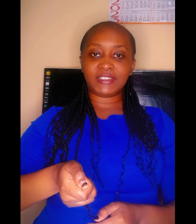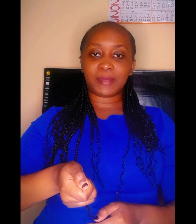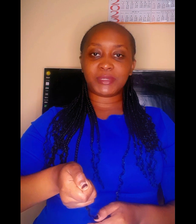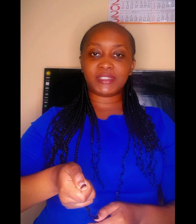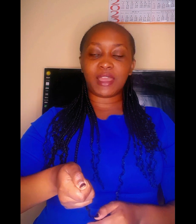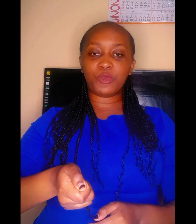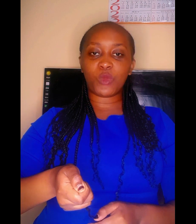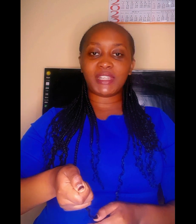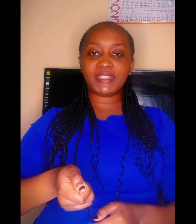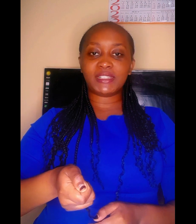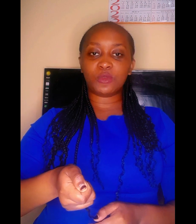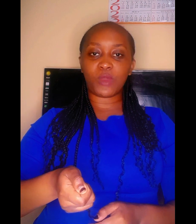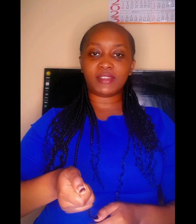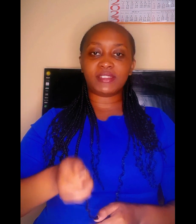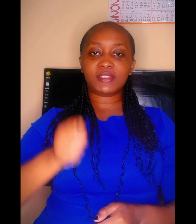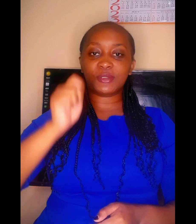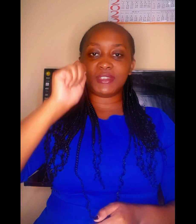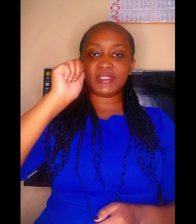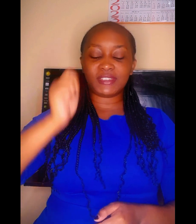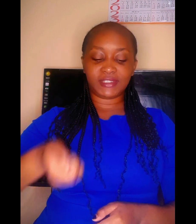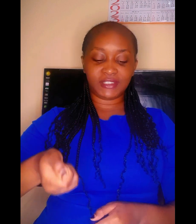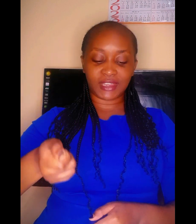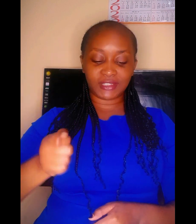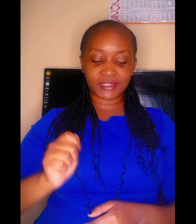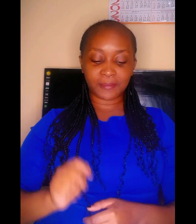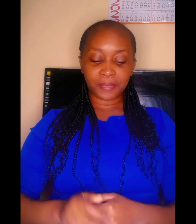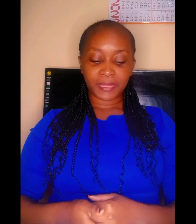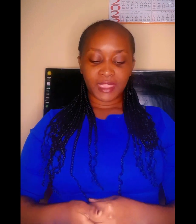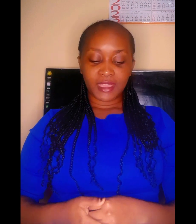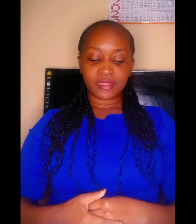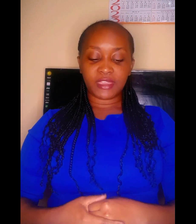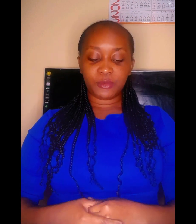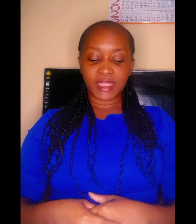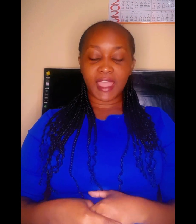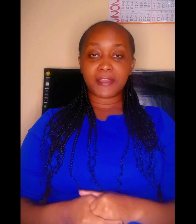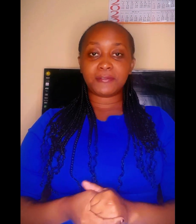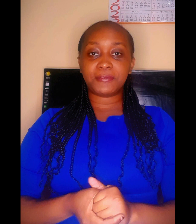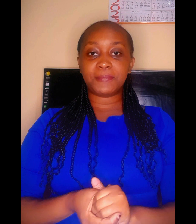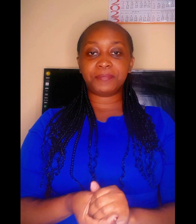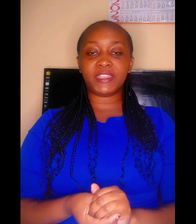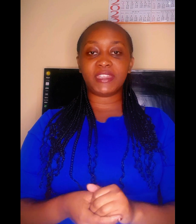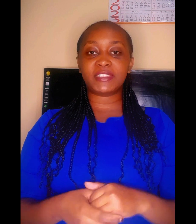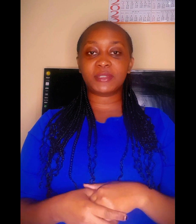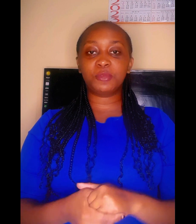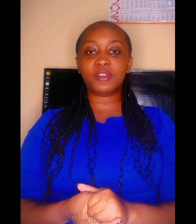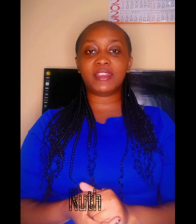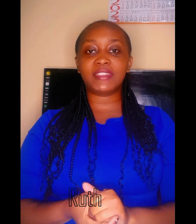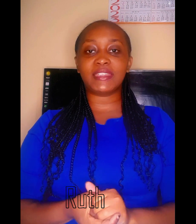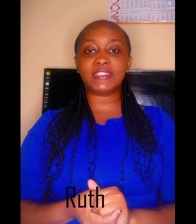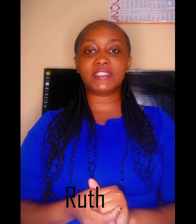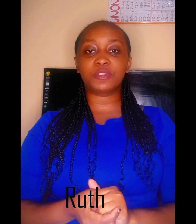taps downwards once, so it's Judges. Then we have the next book, that is